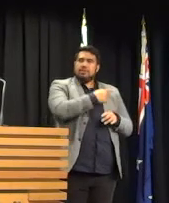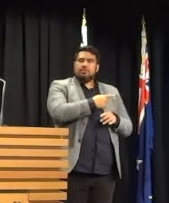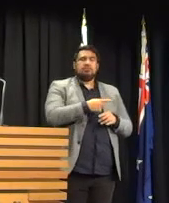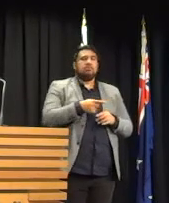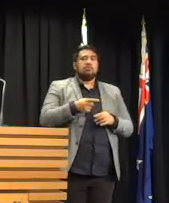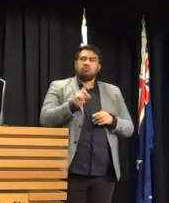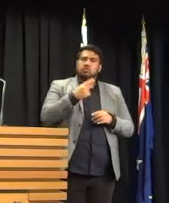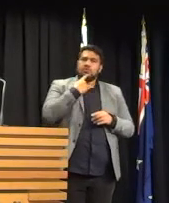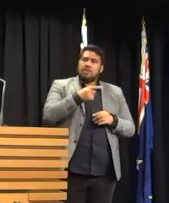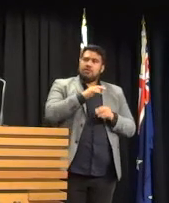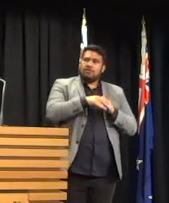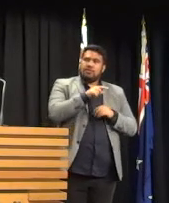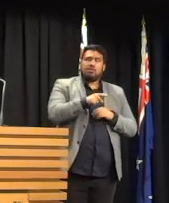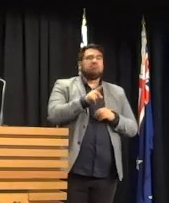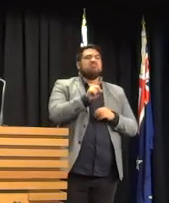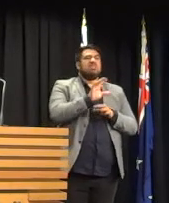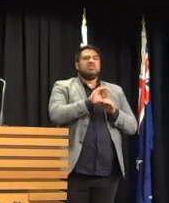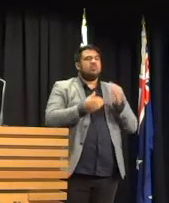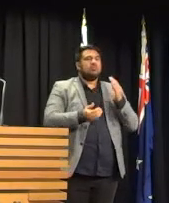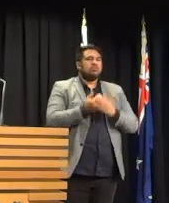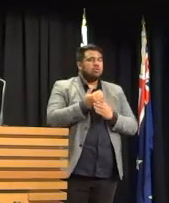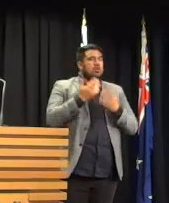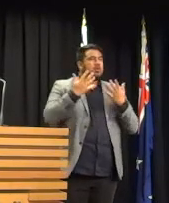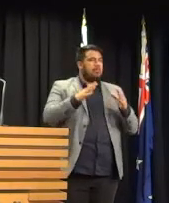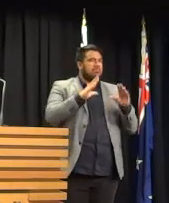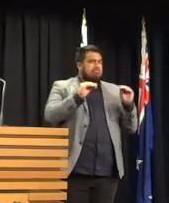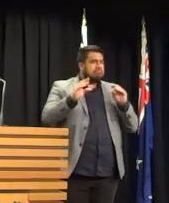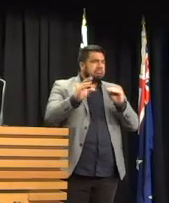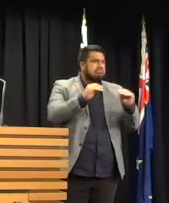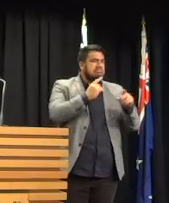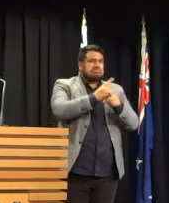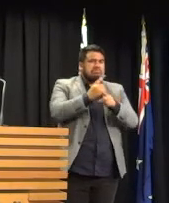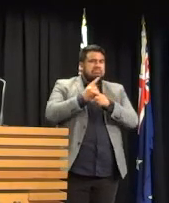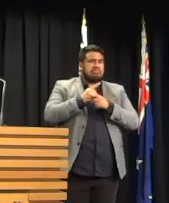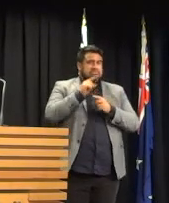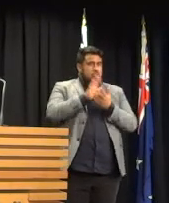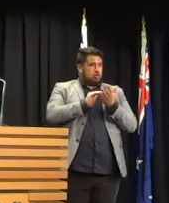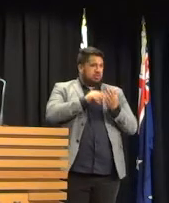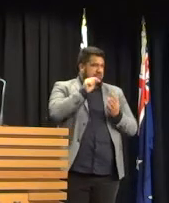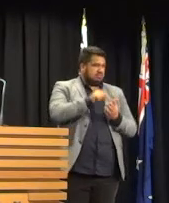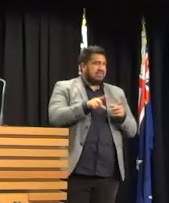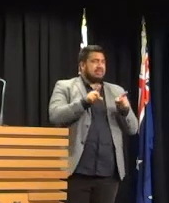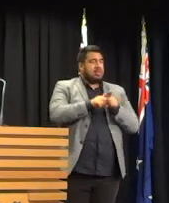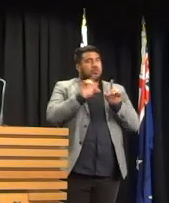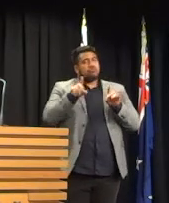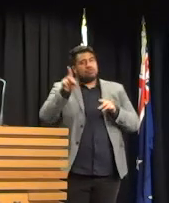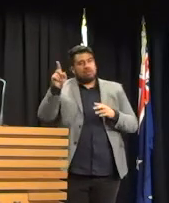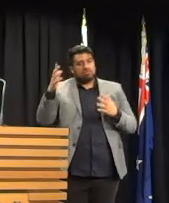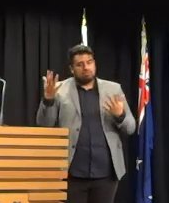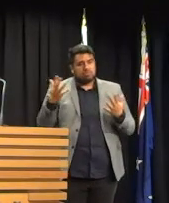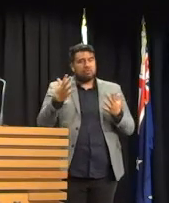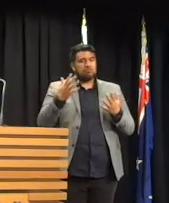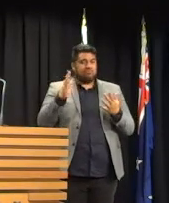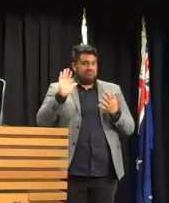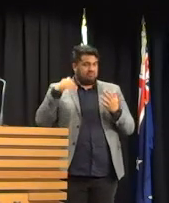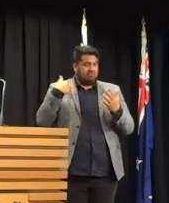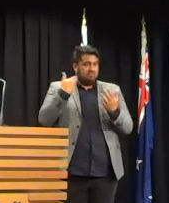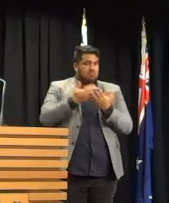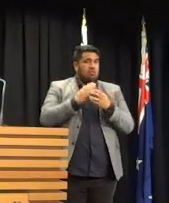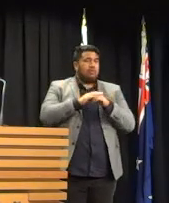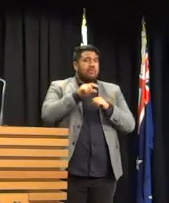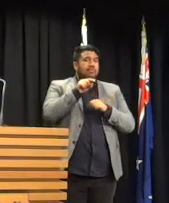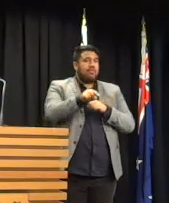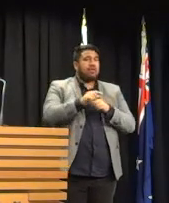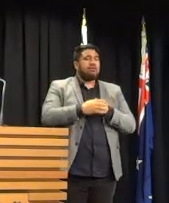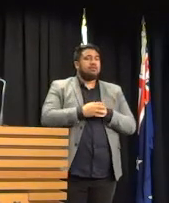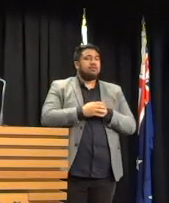is not new. There has been chatter around New Zealand, as there is chatter around Australia for some time. It